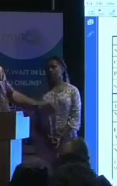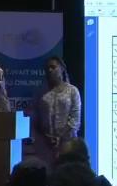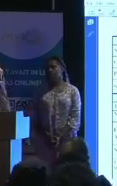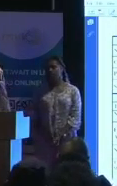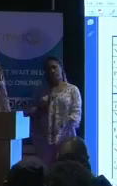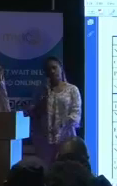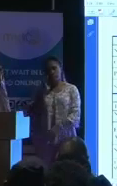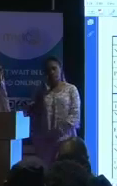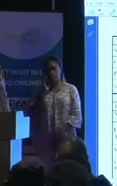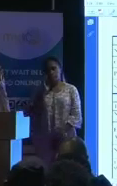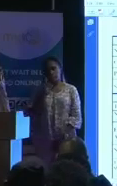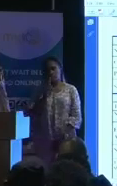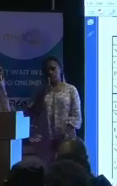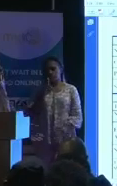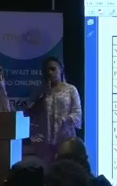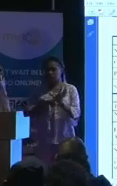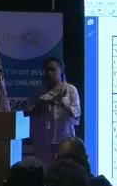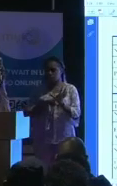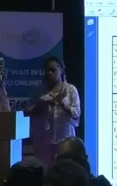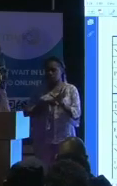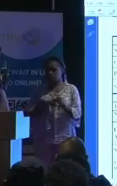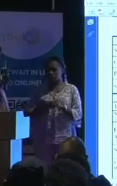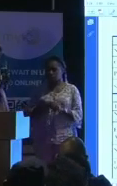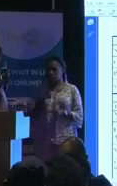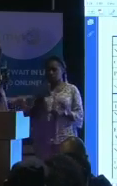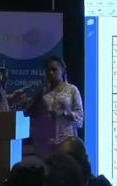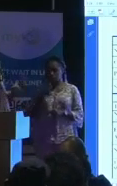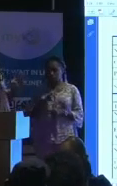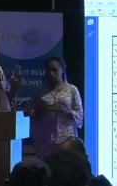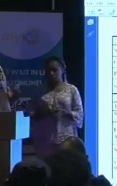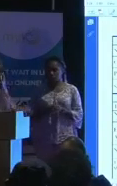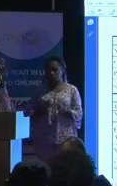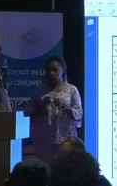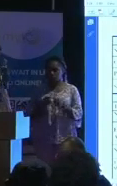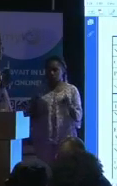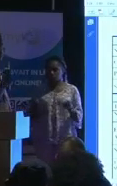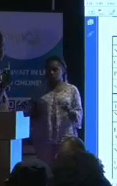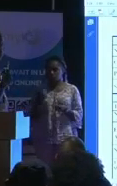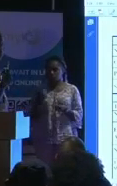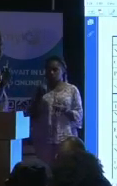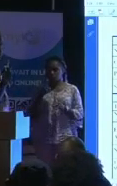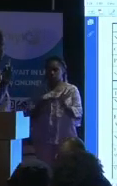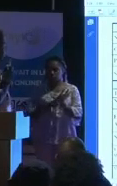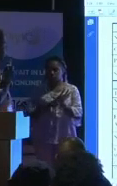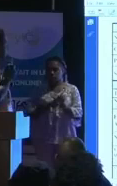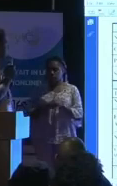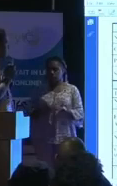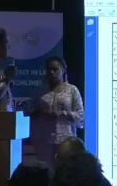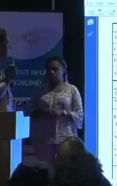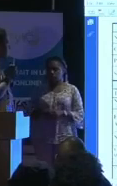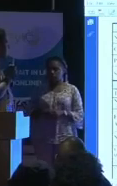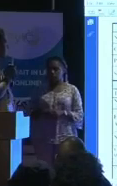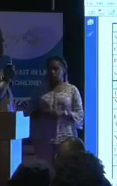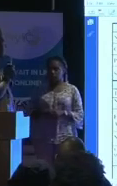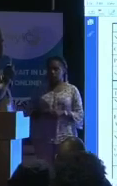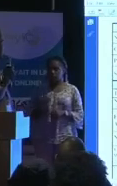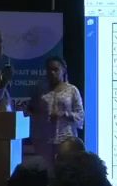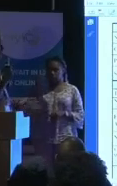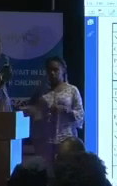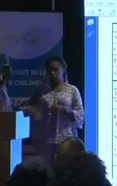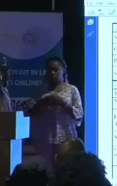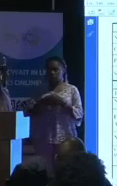write the year, 2019, 20, but it should be for 1 year. And the name and address of the